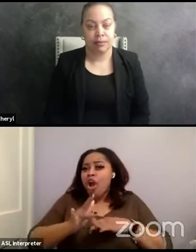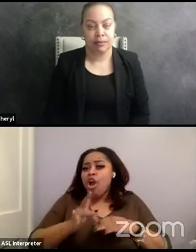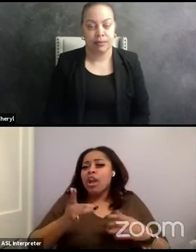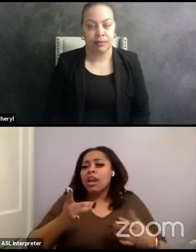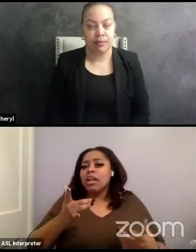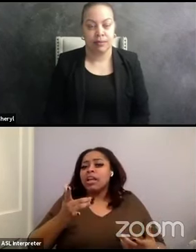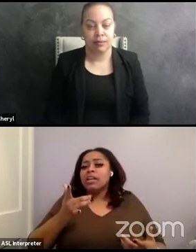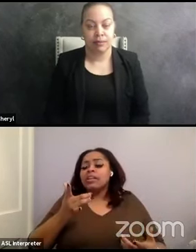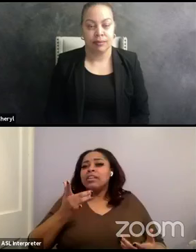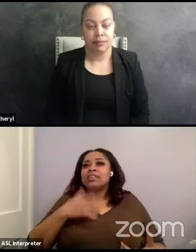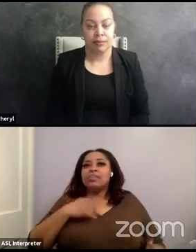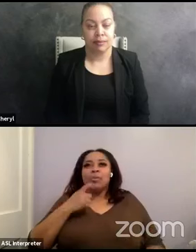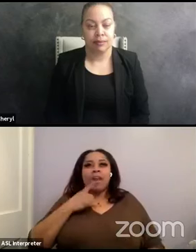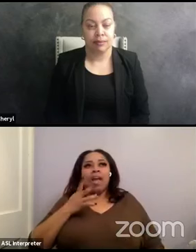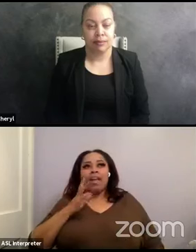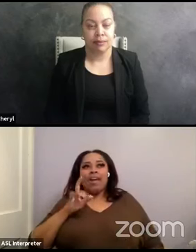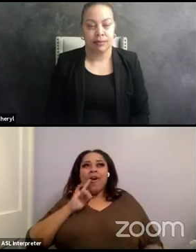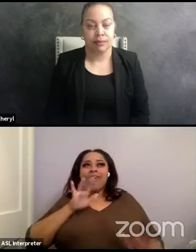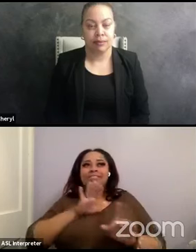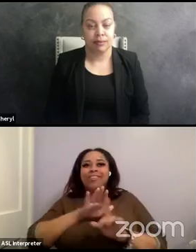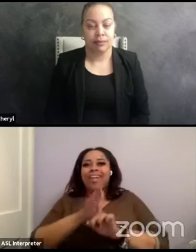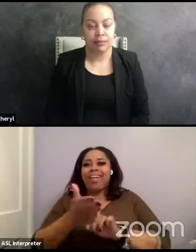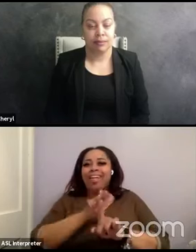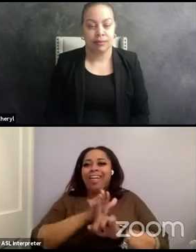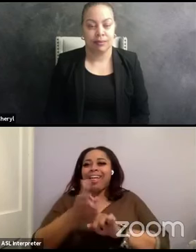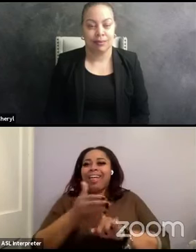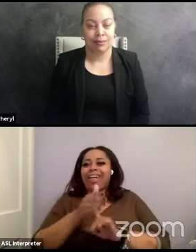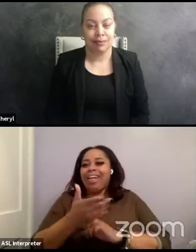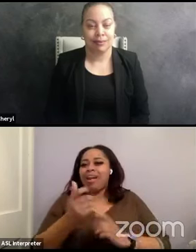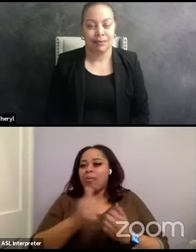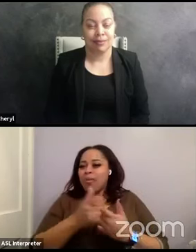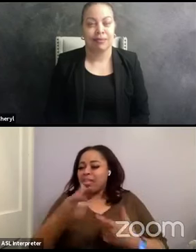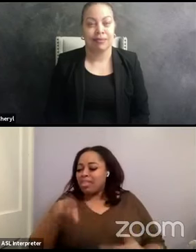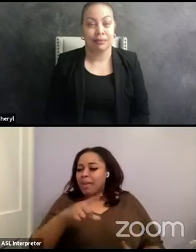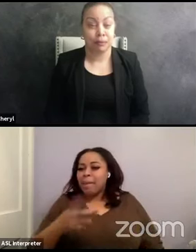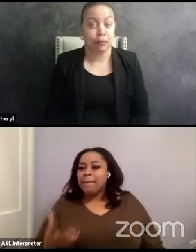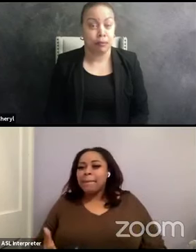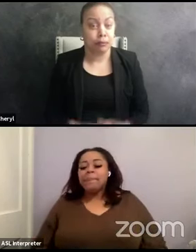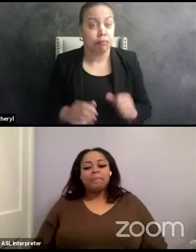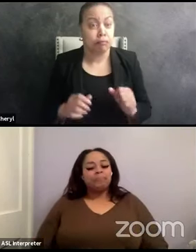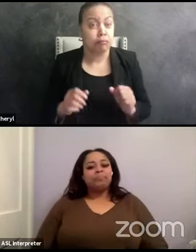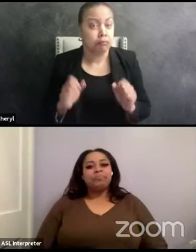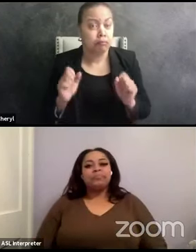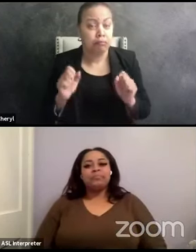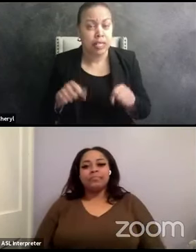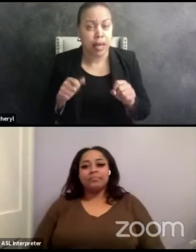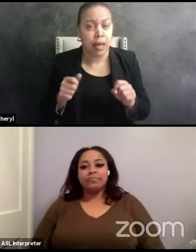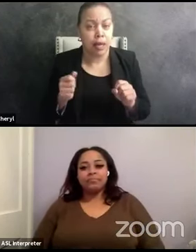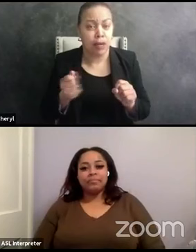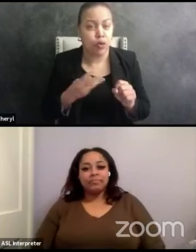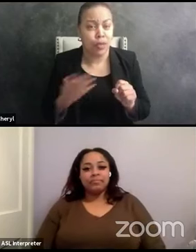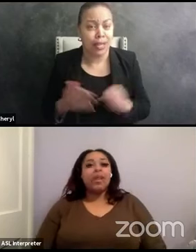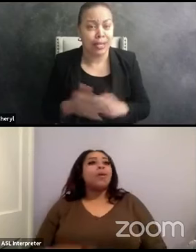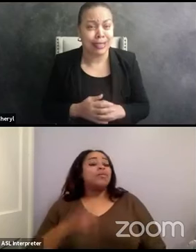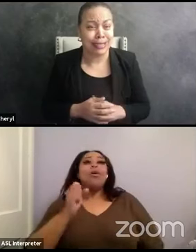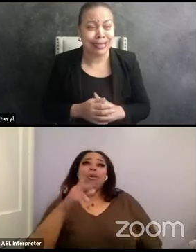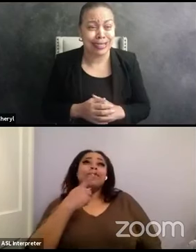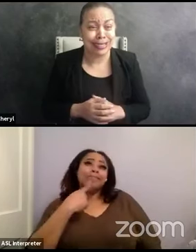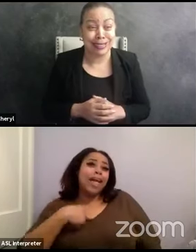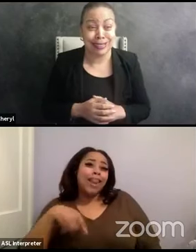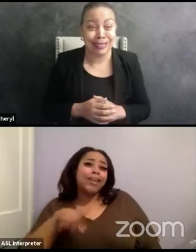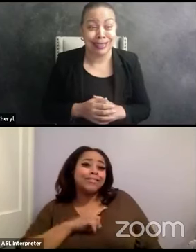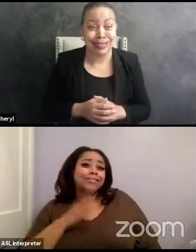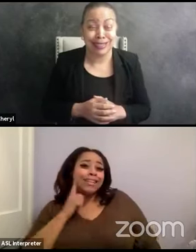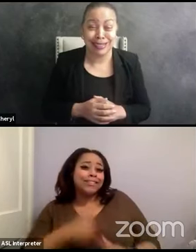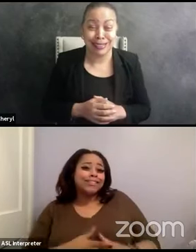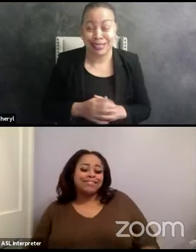not bamboozled by these wannabe feminists? Yeah, a couple of things. One, I would Oh, say, tell us, sis. Okay, all right. yeah,